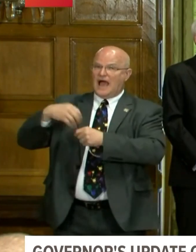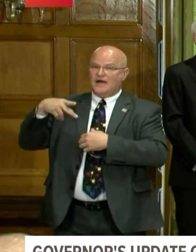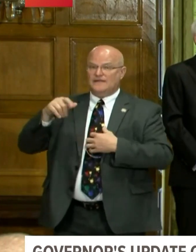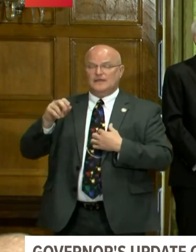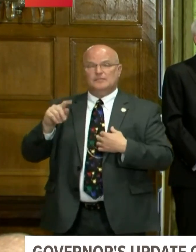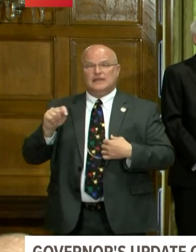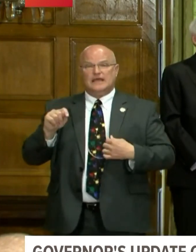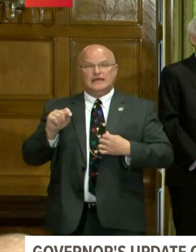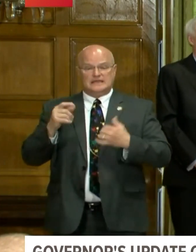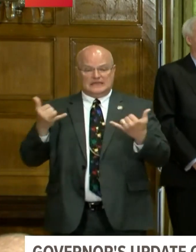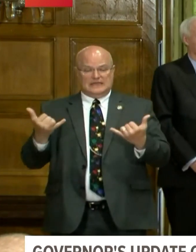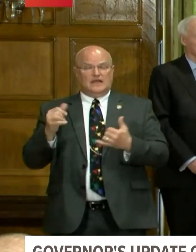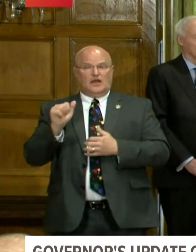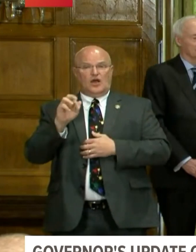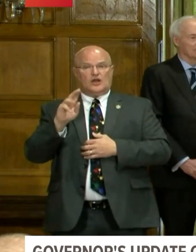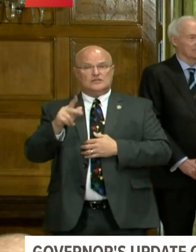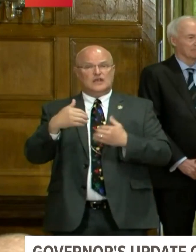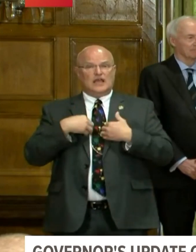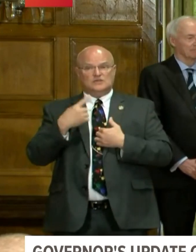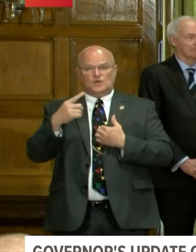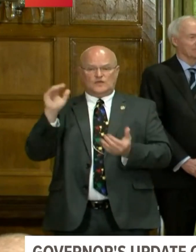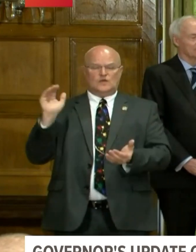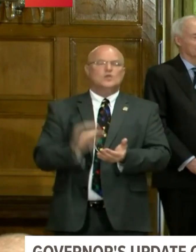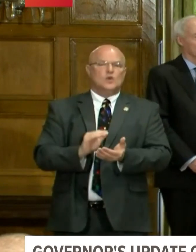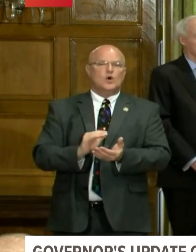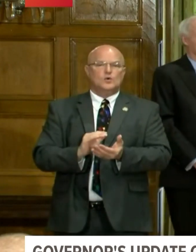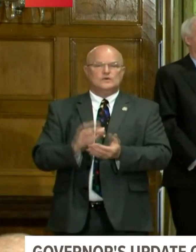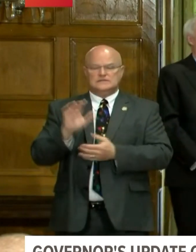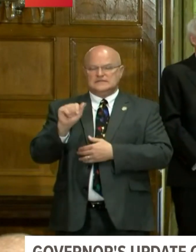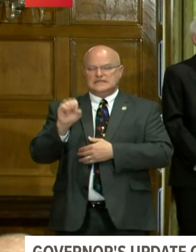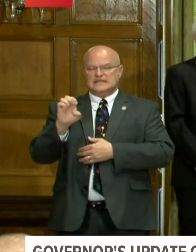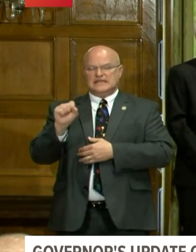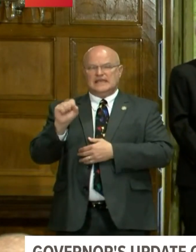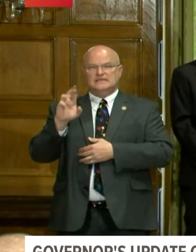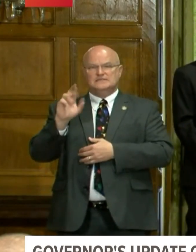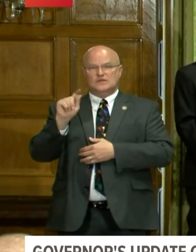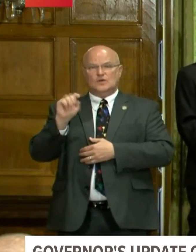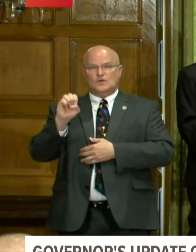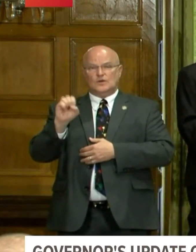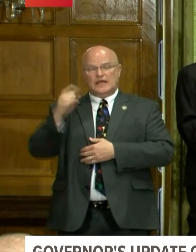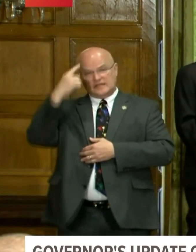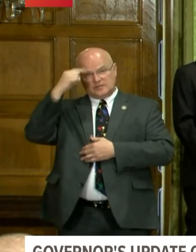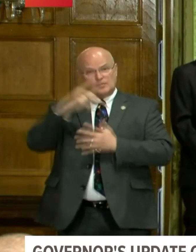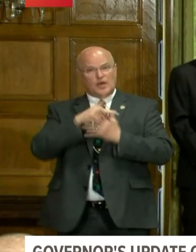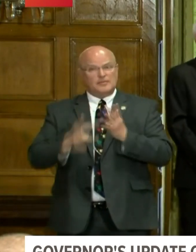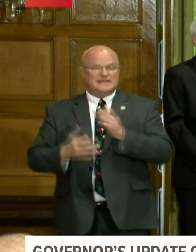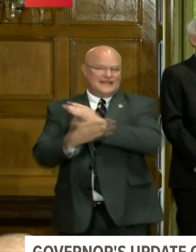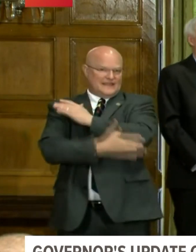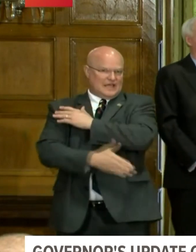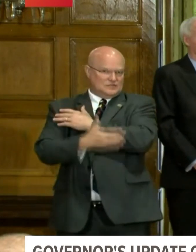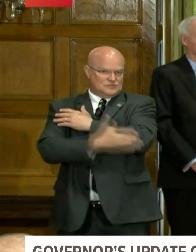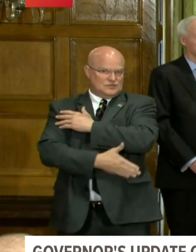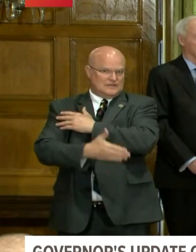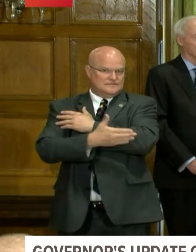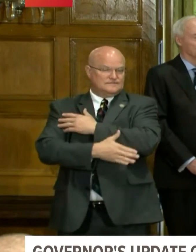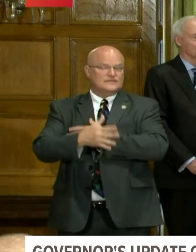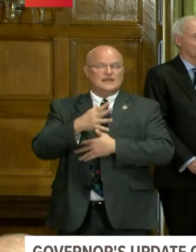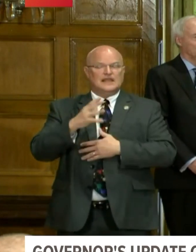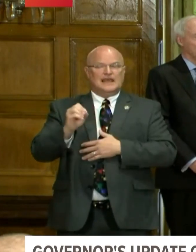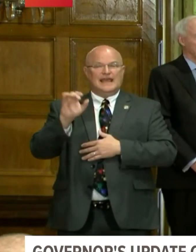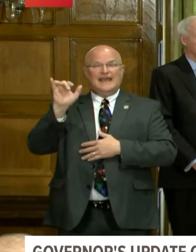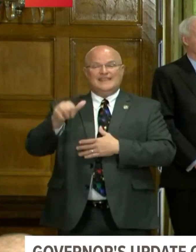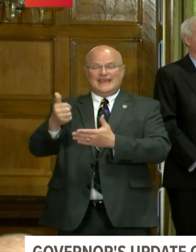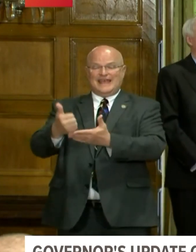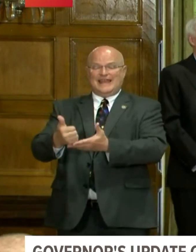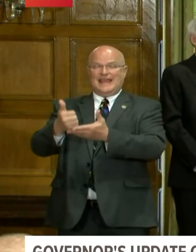our case, Arkansas has one of the lowest case rates per population in the country, and